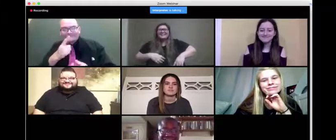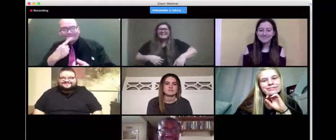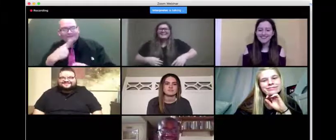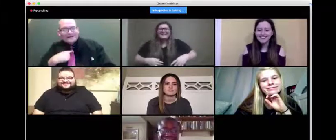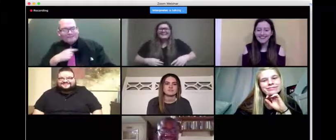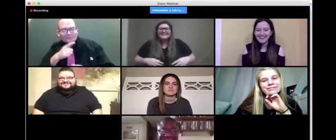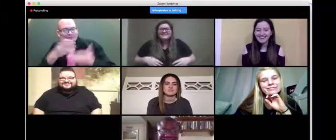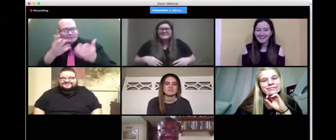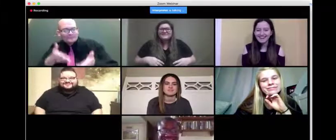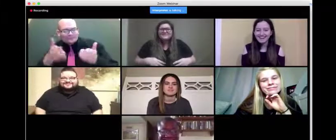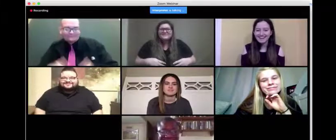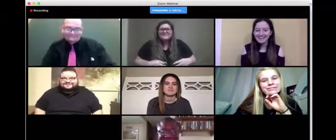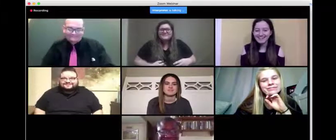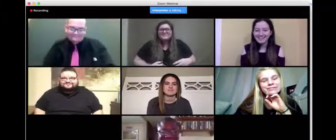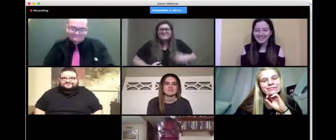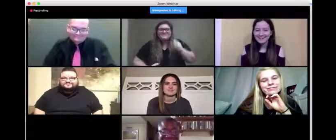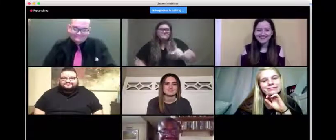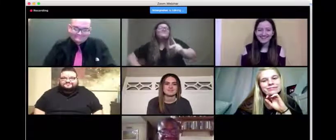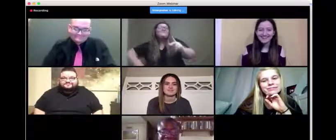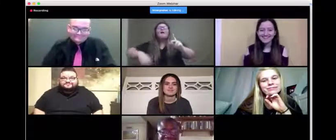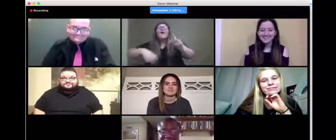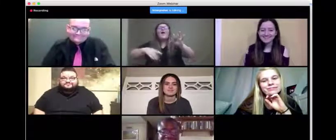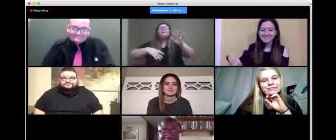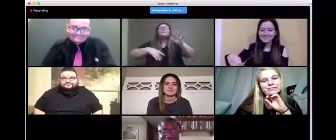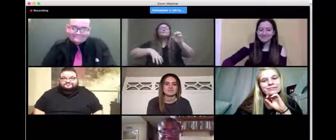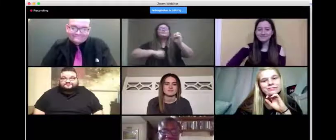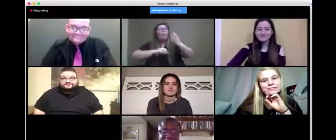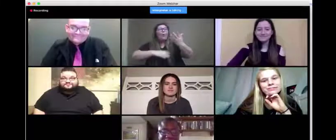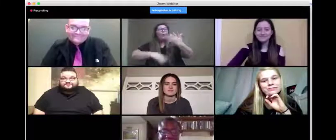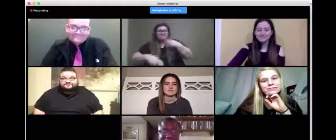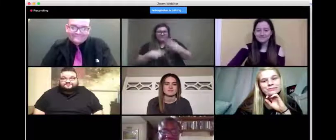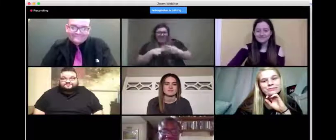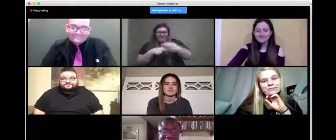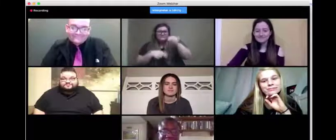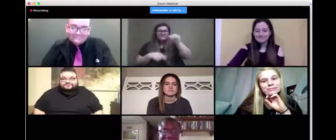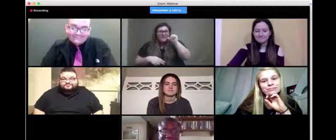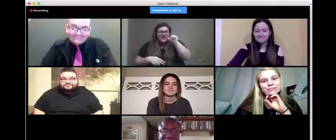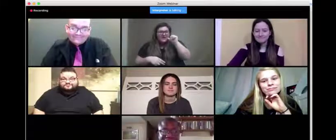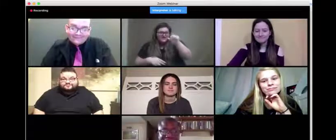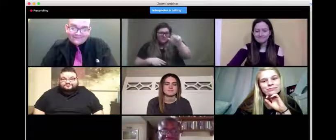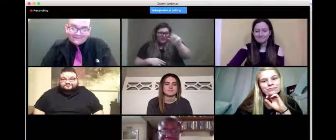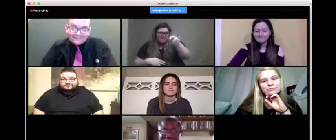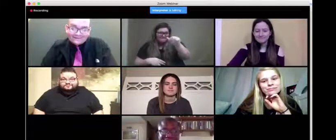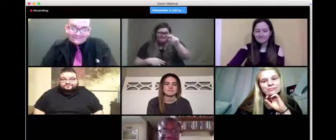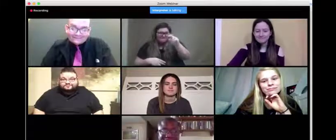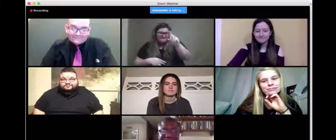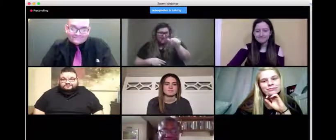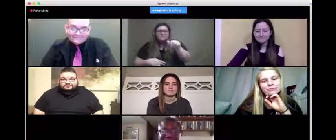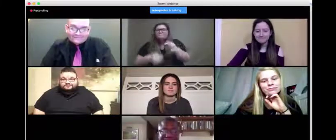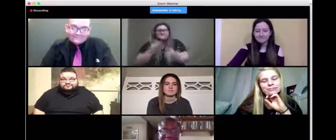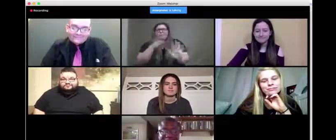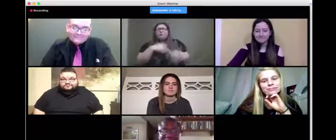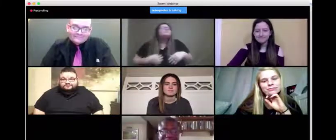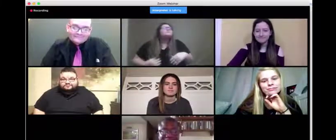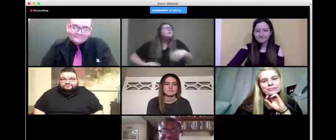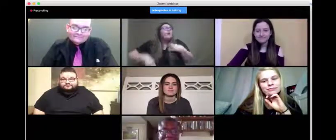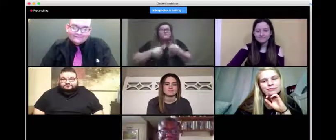Well, my name is Amanda. Well, anyway, and I'm from New Jersey, and I moved to Florida 5